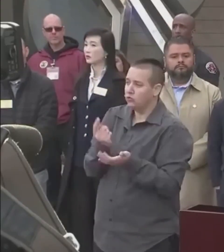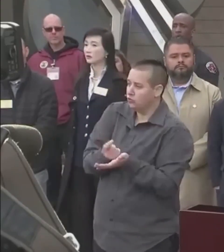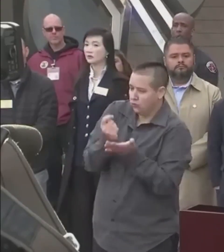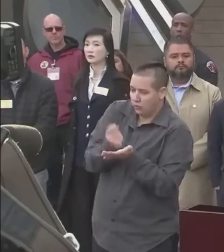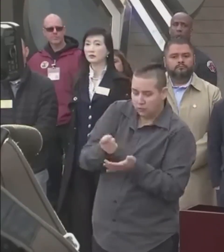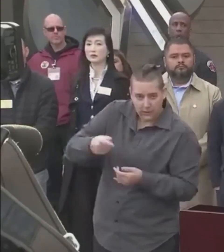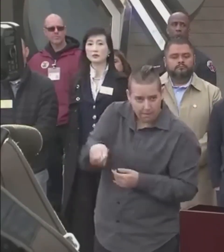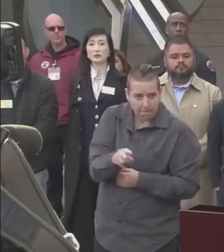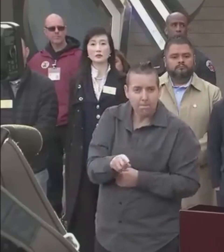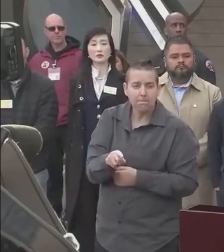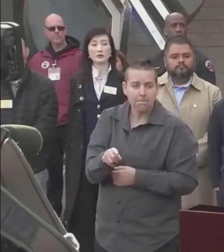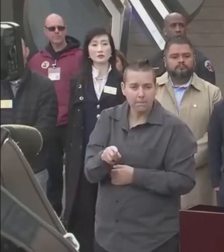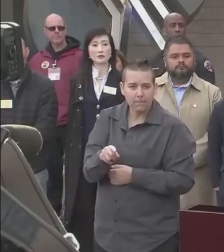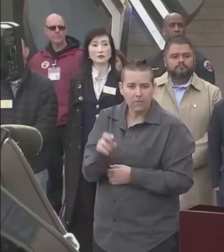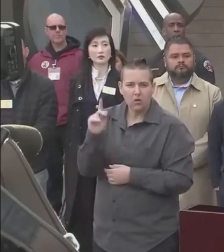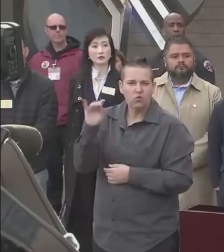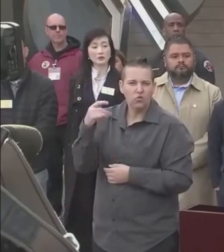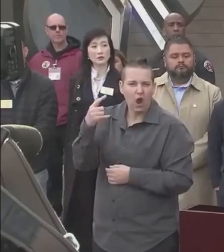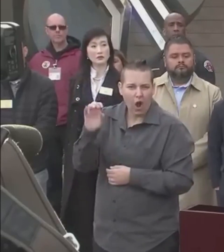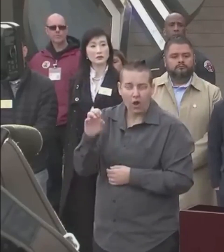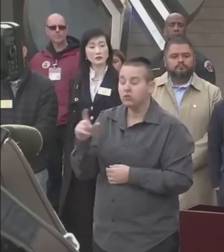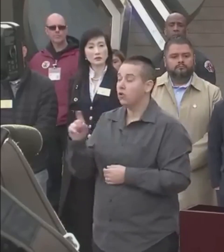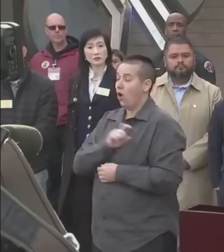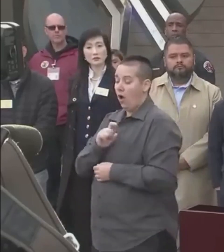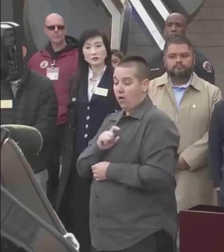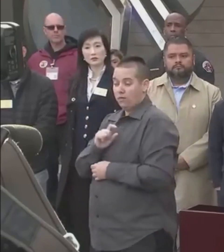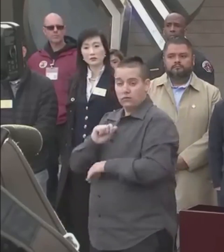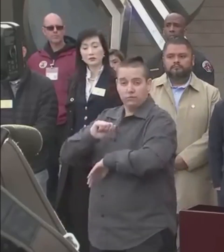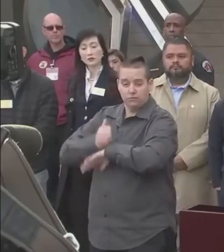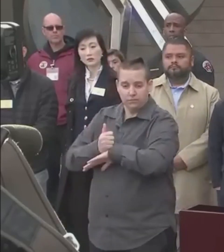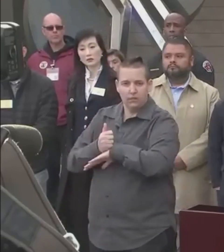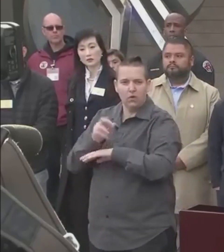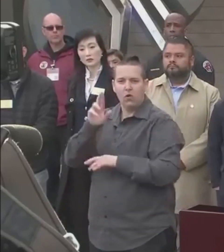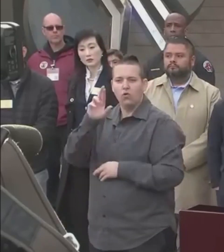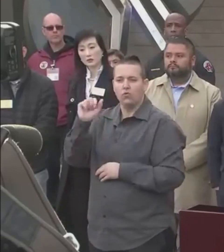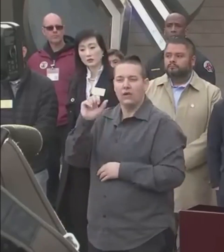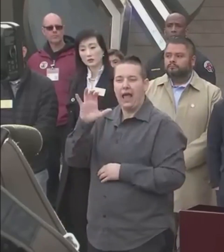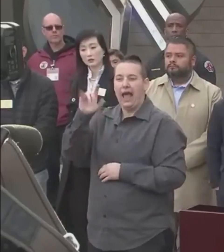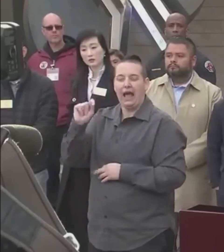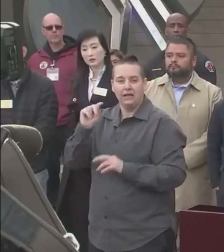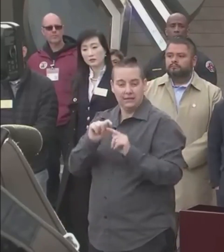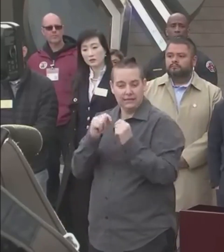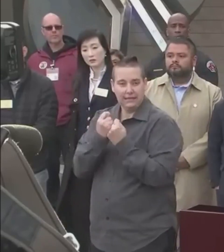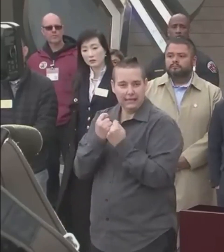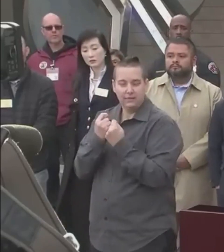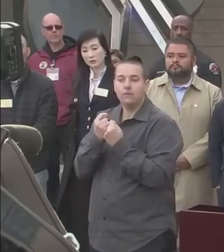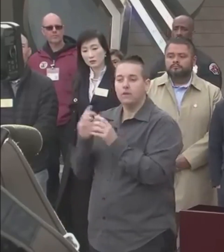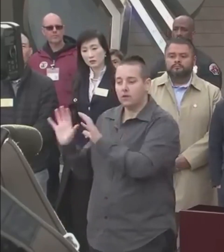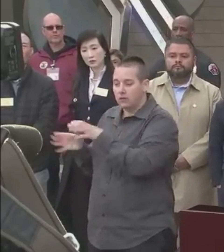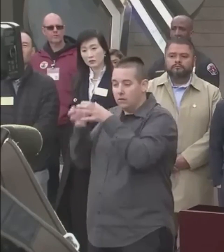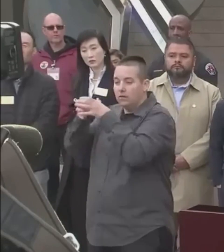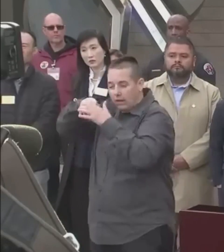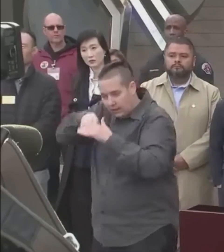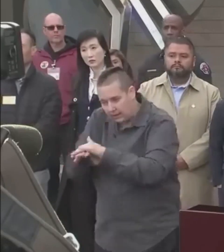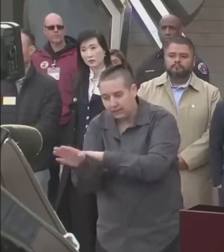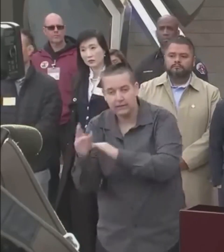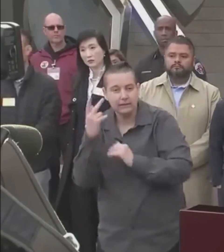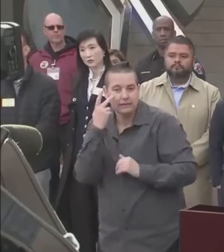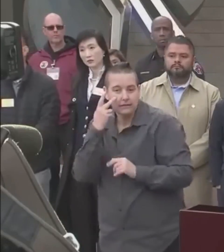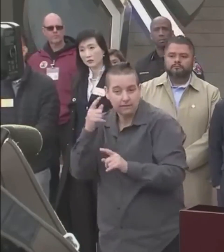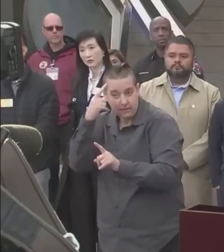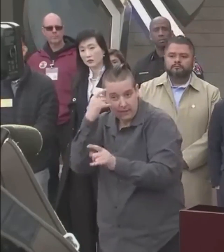families, and we thank the first responder on call as a whole. As we supplicate, let us keep on attempting to end this silly